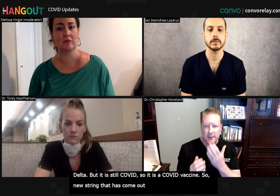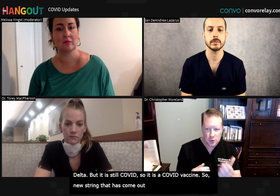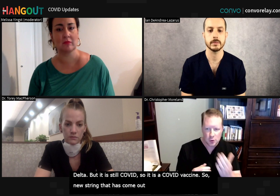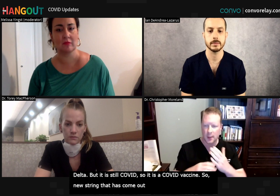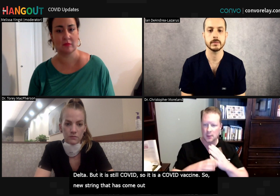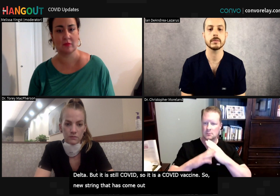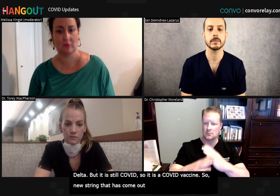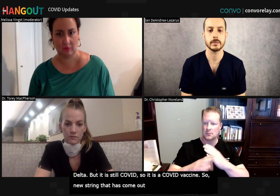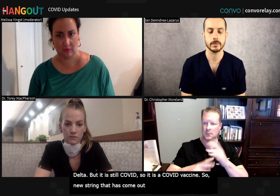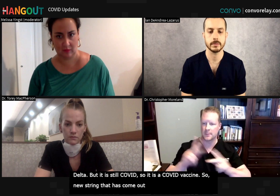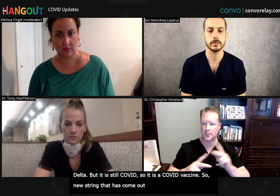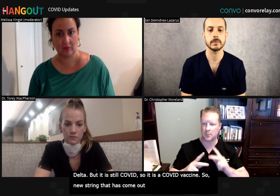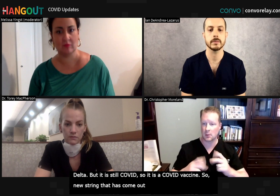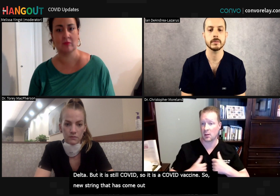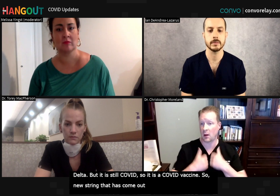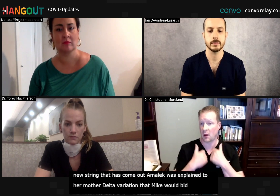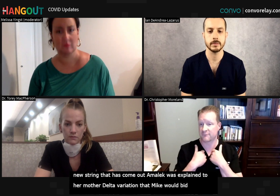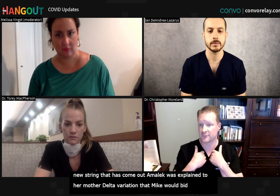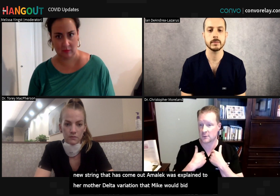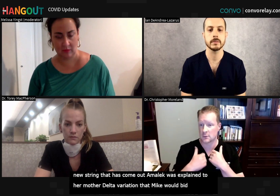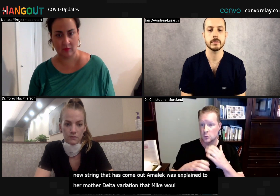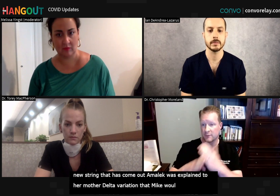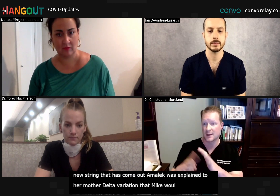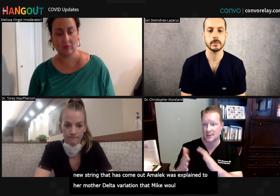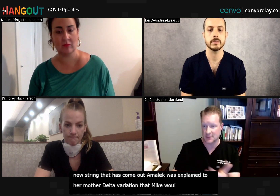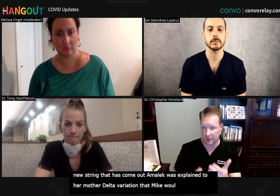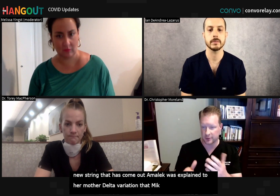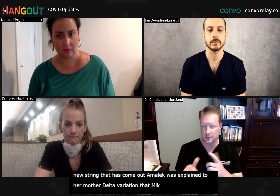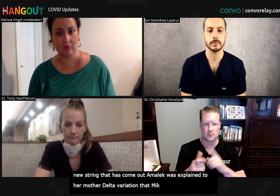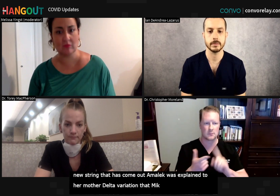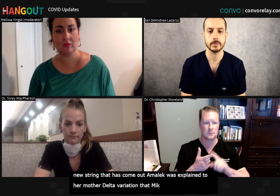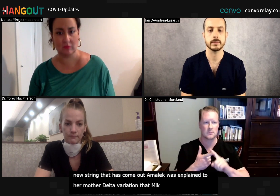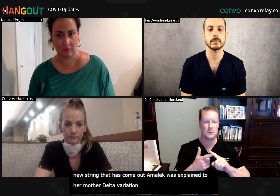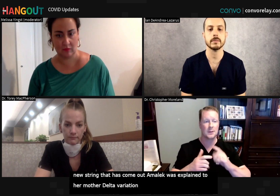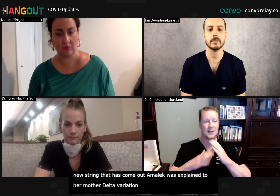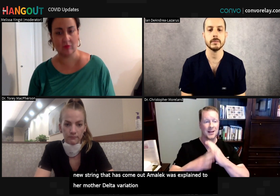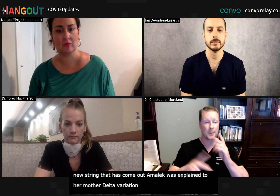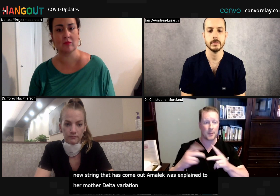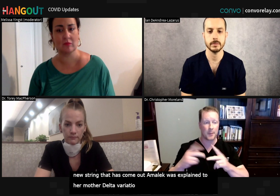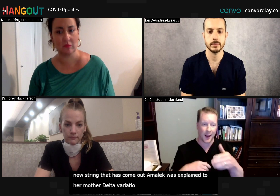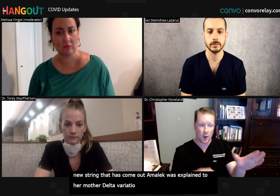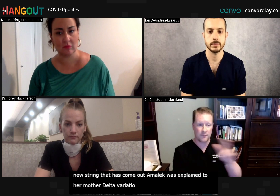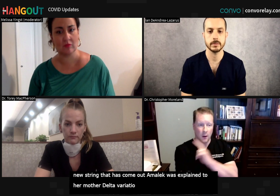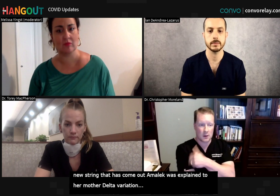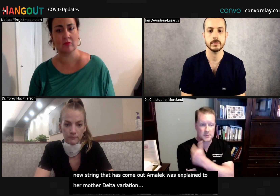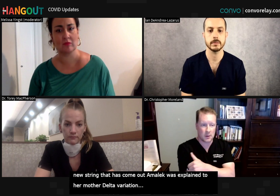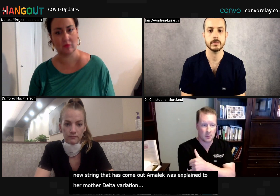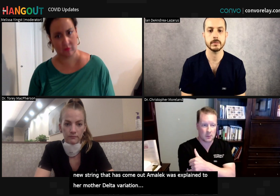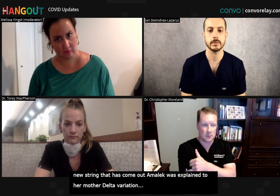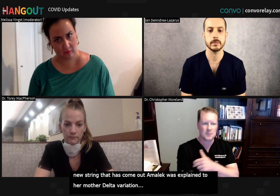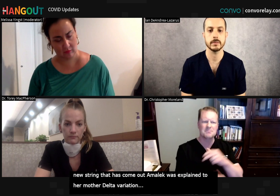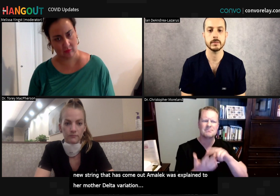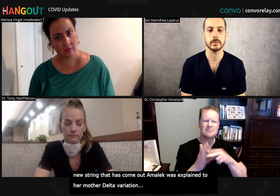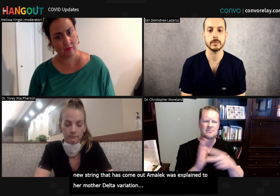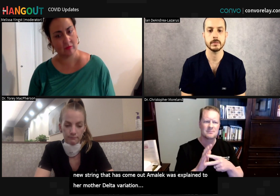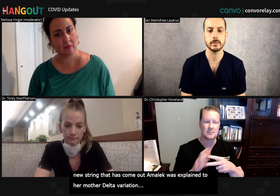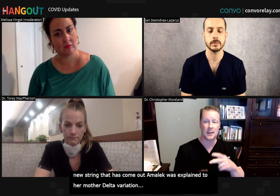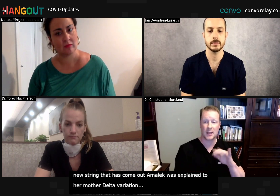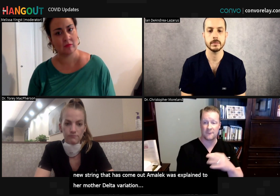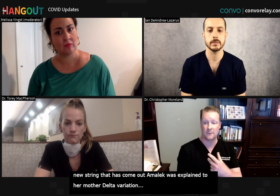it. It's still very good at preventing and preventing death and saving people's lives and keeping people out of